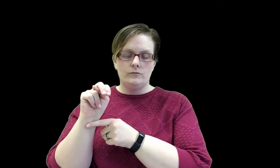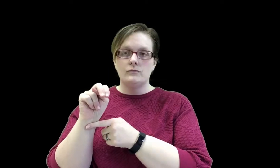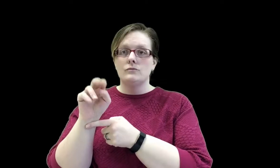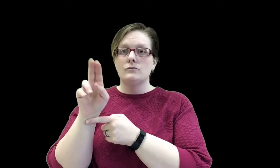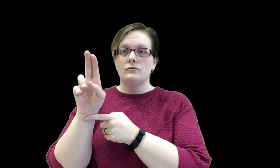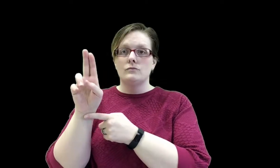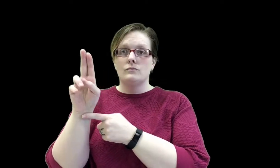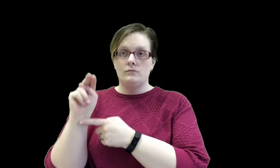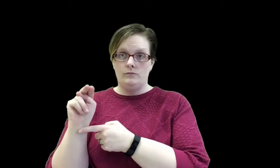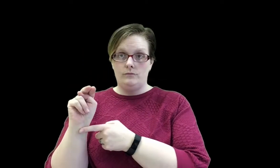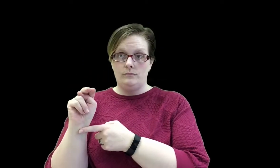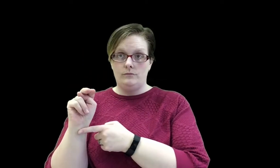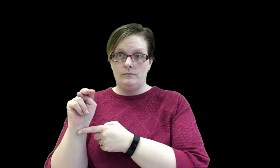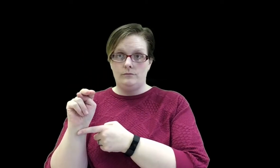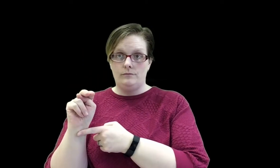Jong-un.